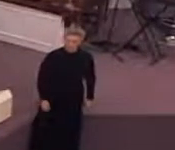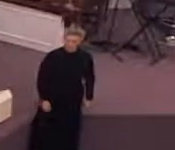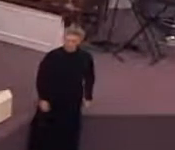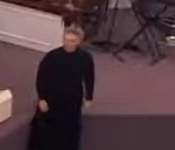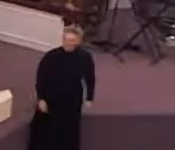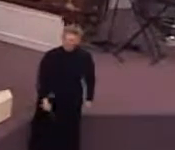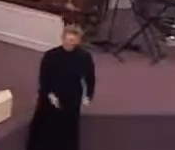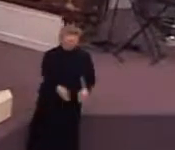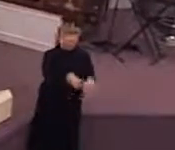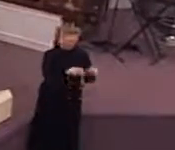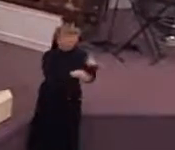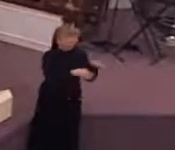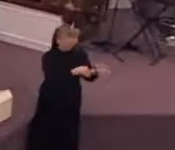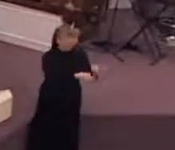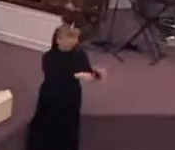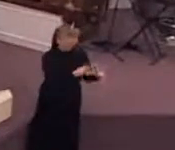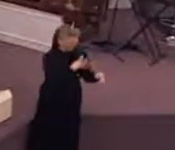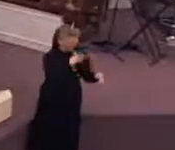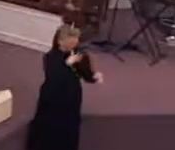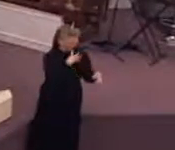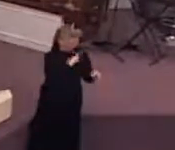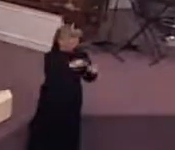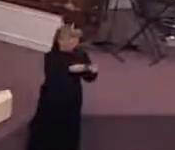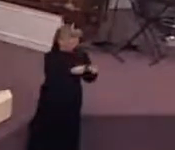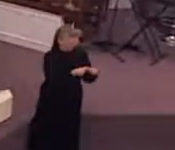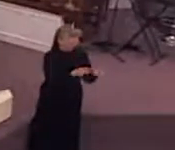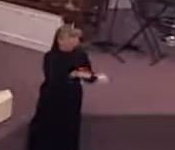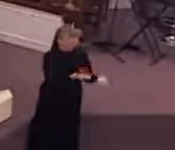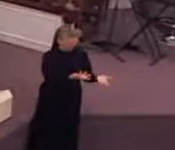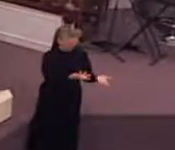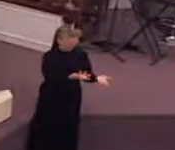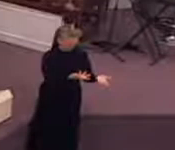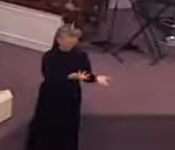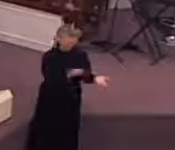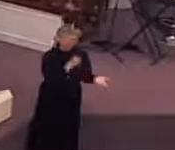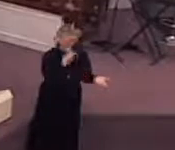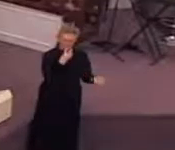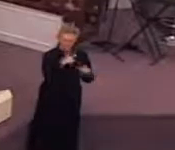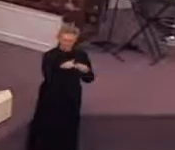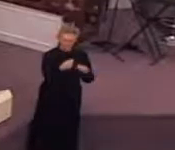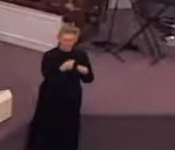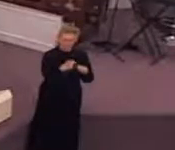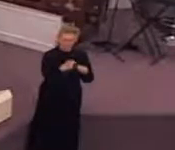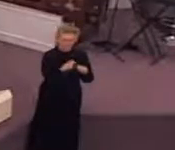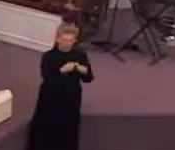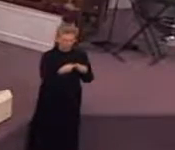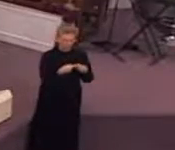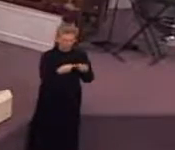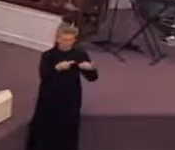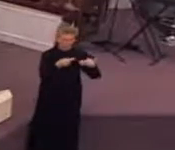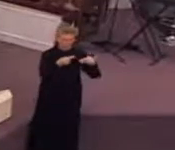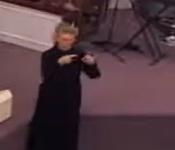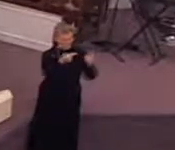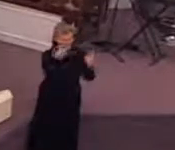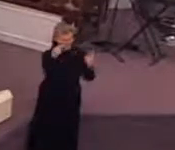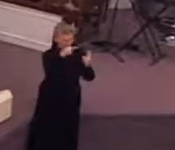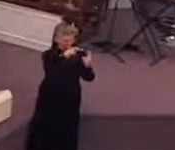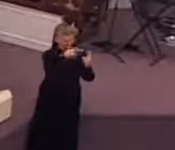Let me explain what I'm talking about tonight. I'm talking about keeping the main thing the main thing.